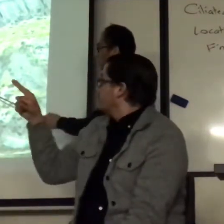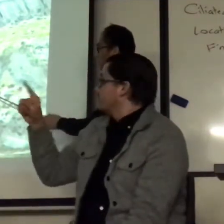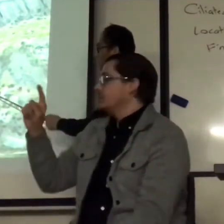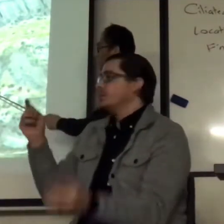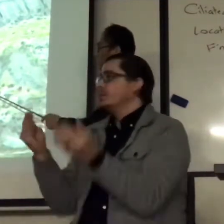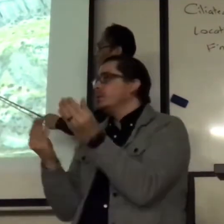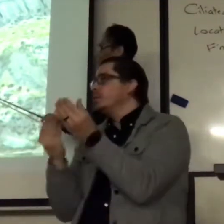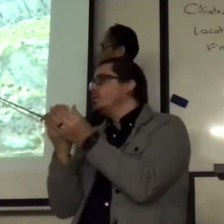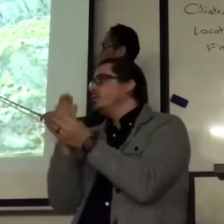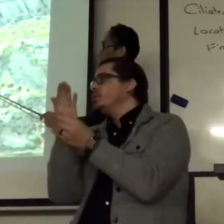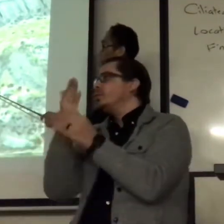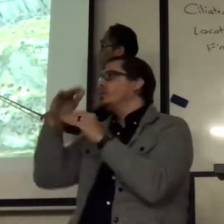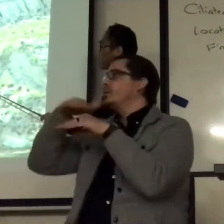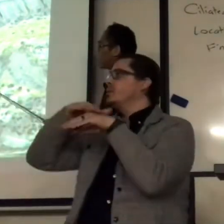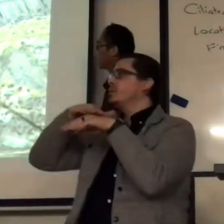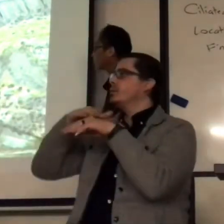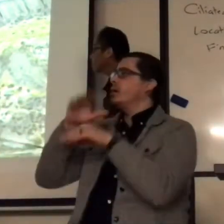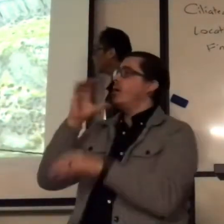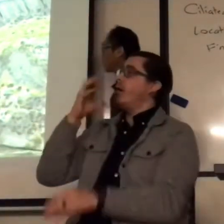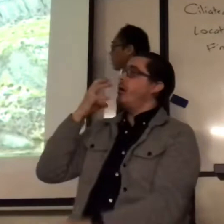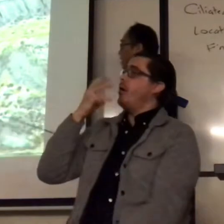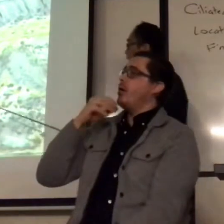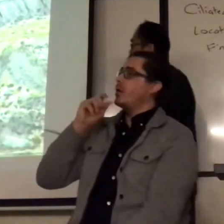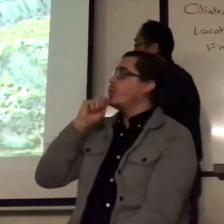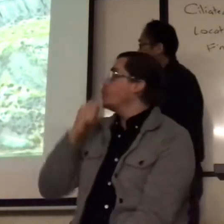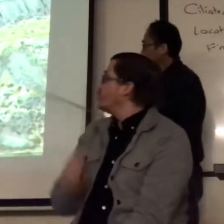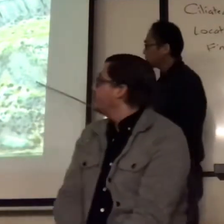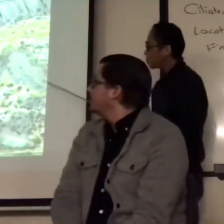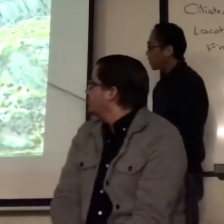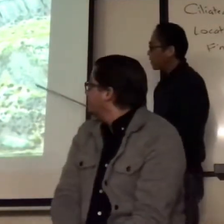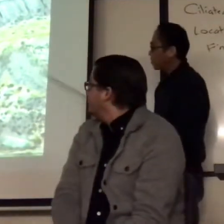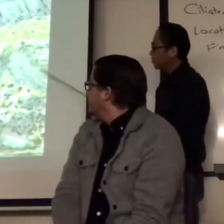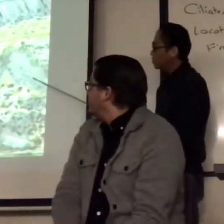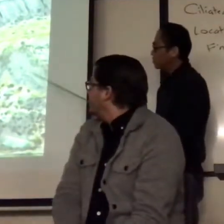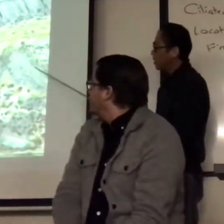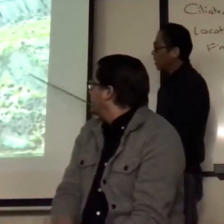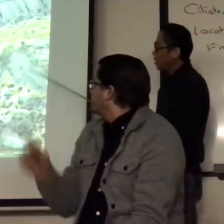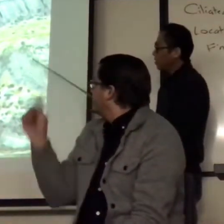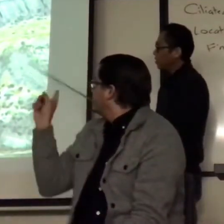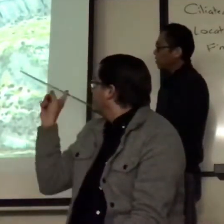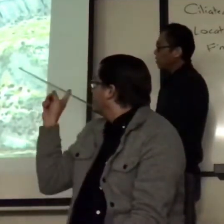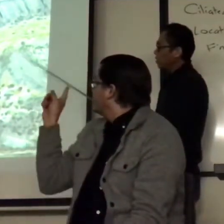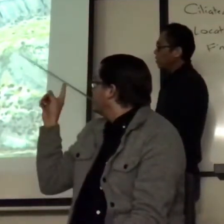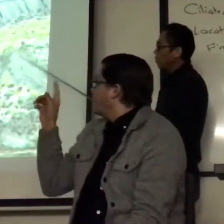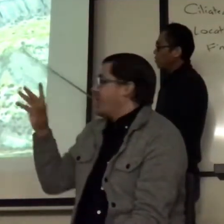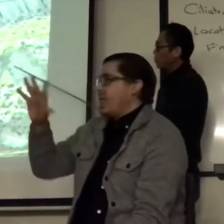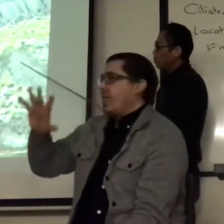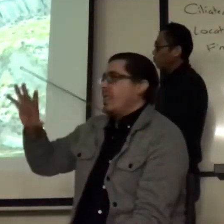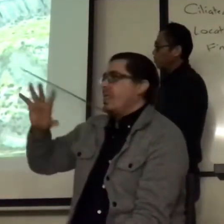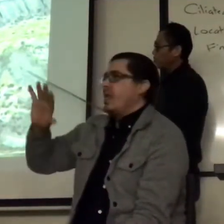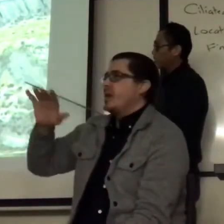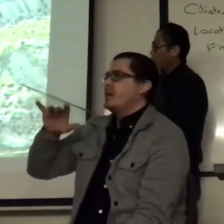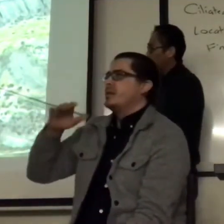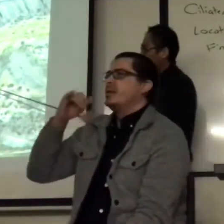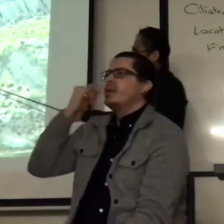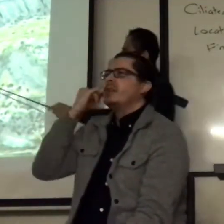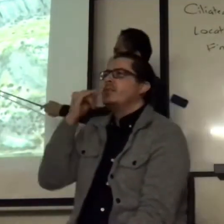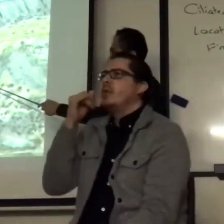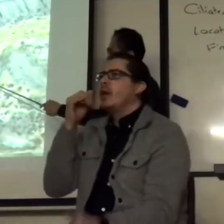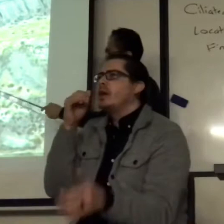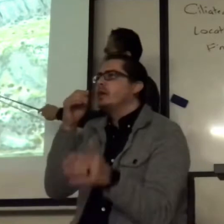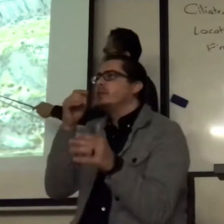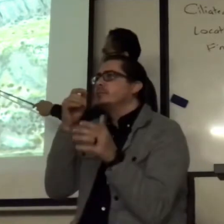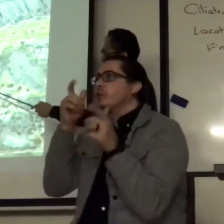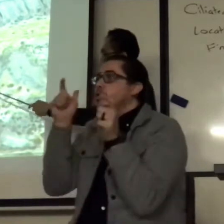this. So yeah, I got very excited. Hey, look at that. And even this right here, this is like, you know, pretend you shrink yourself and